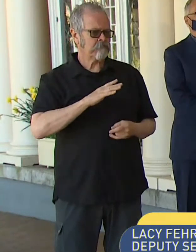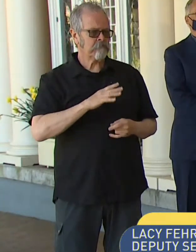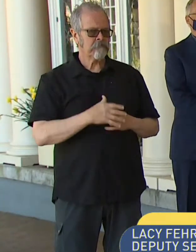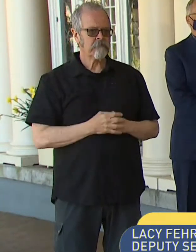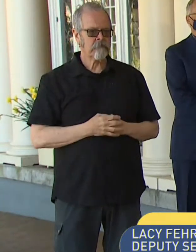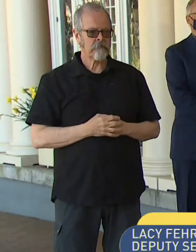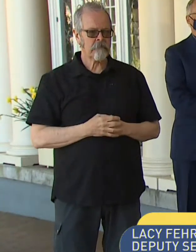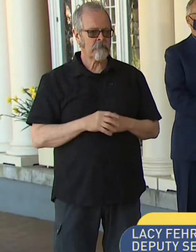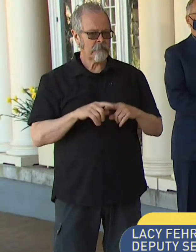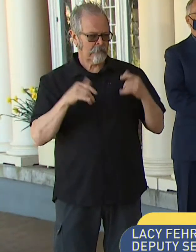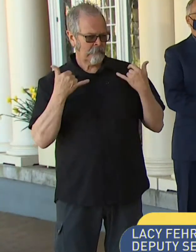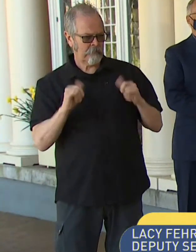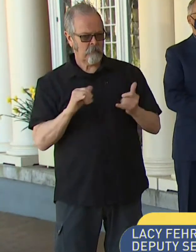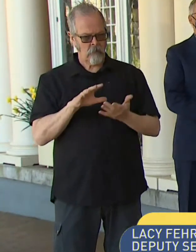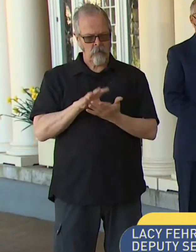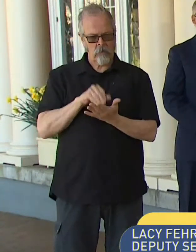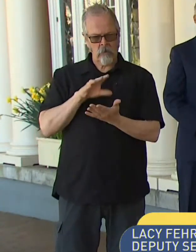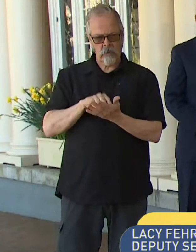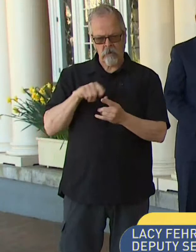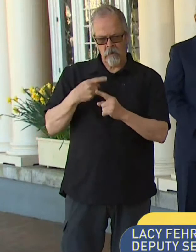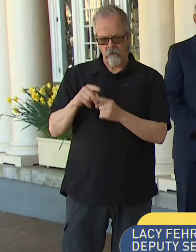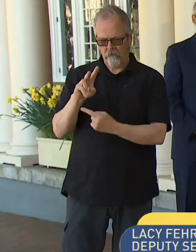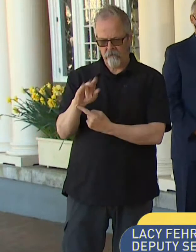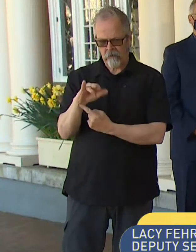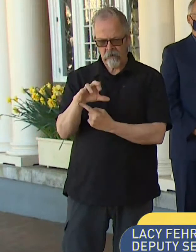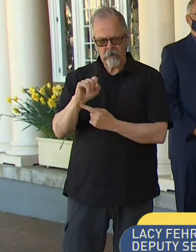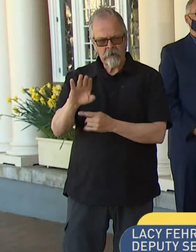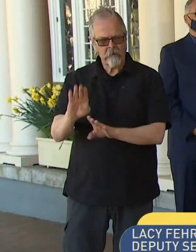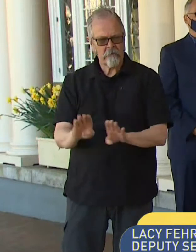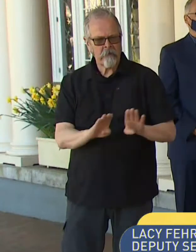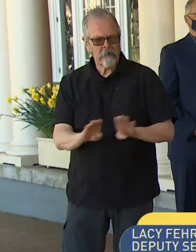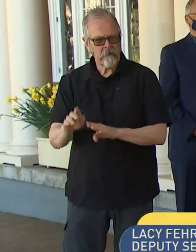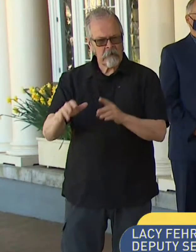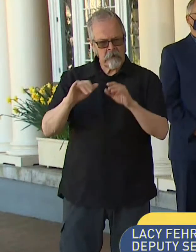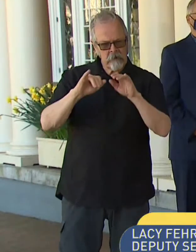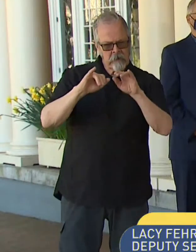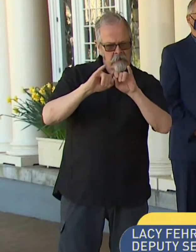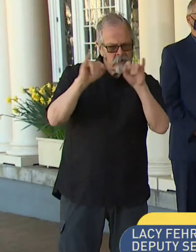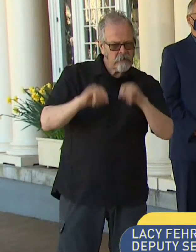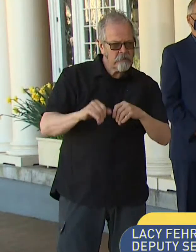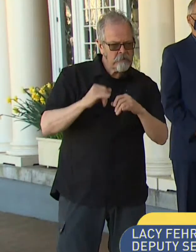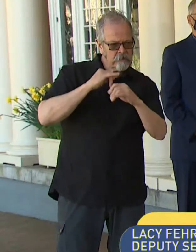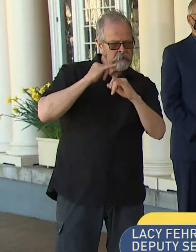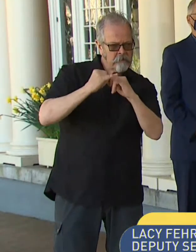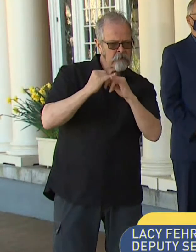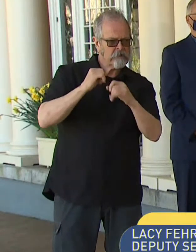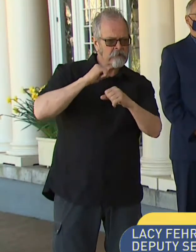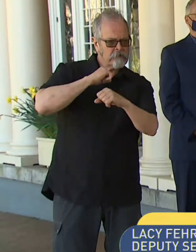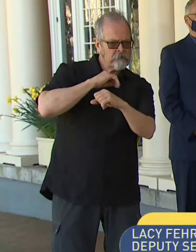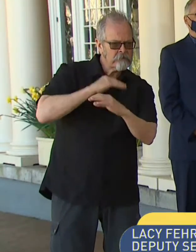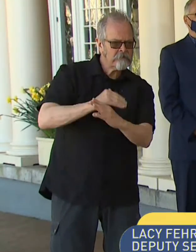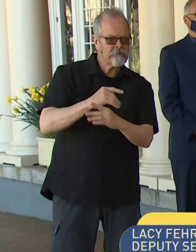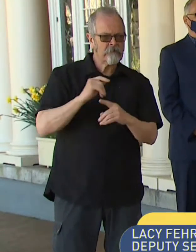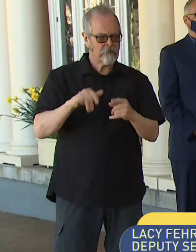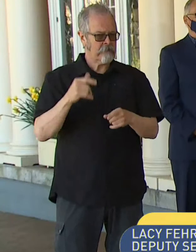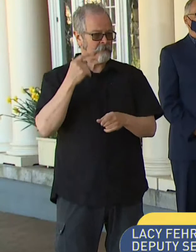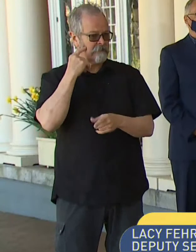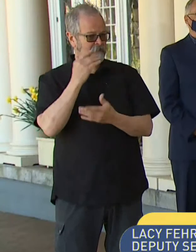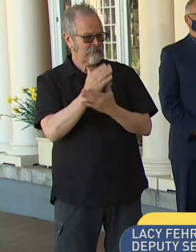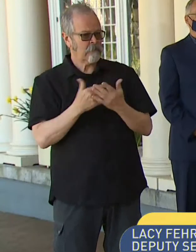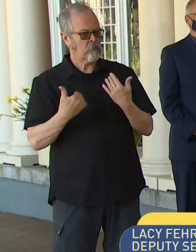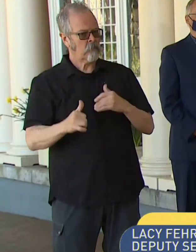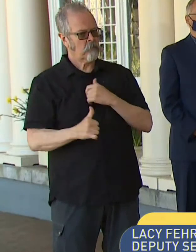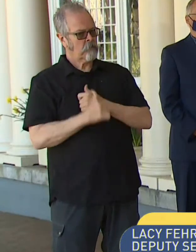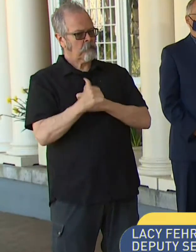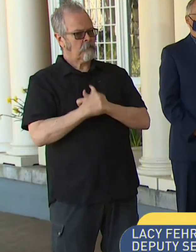still learning about the virus, immunity, and still, as you heard from the governor, in a very dangerous dangerous situation